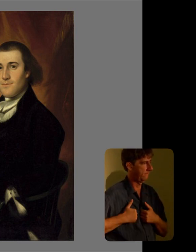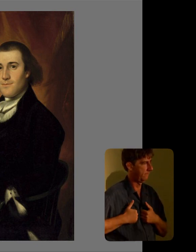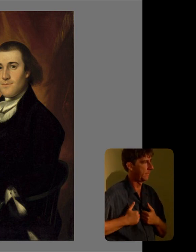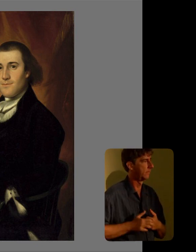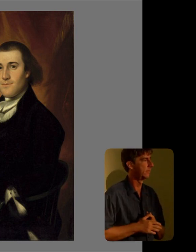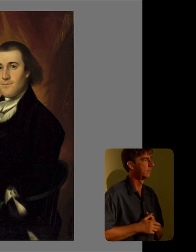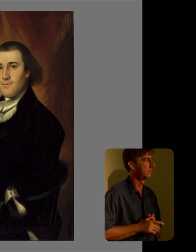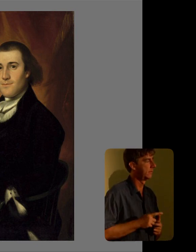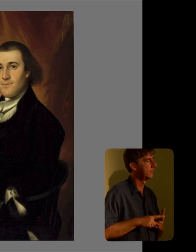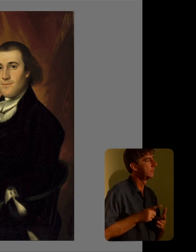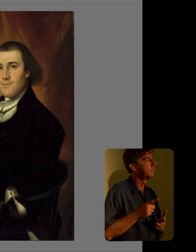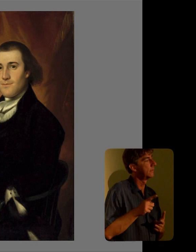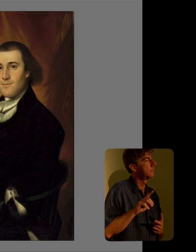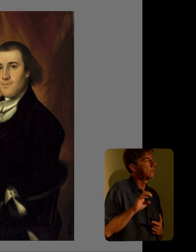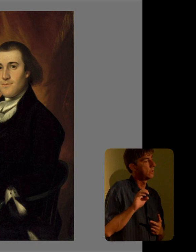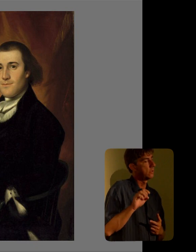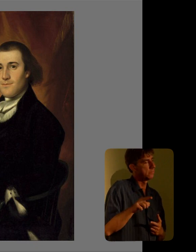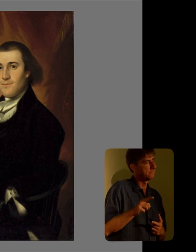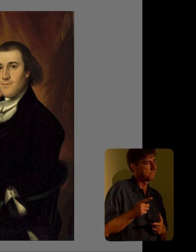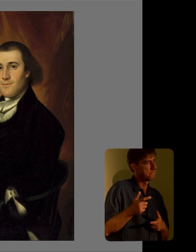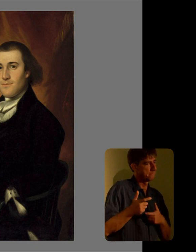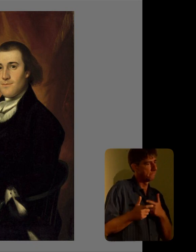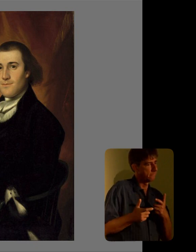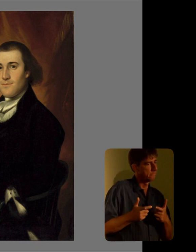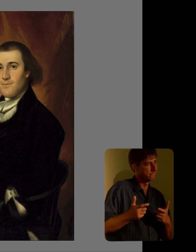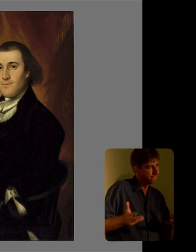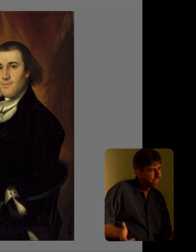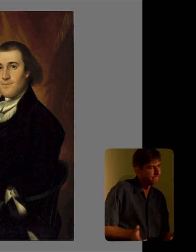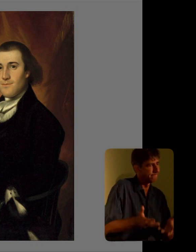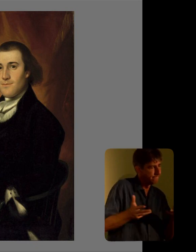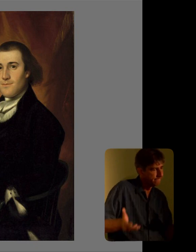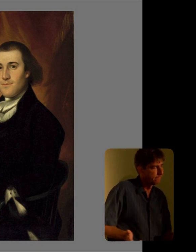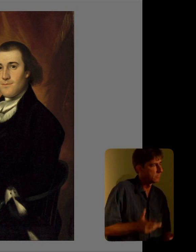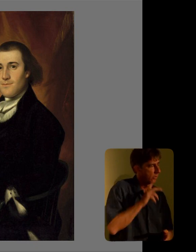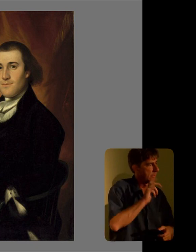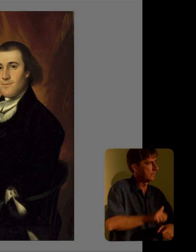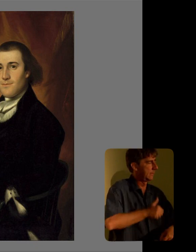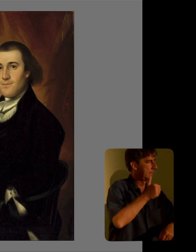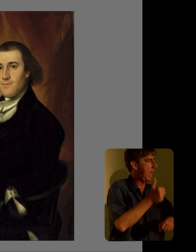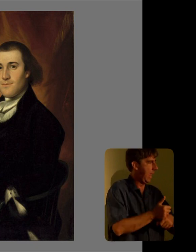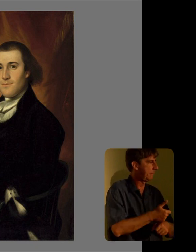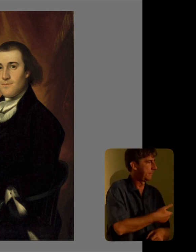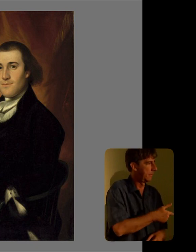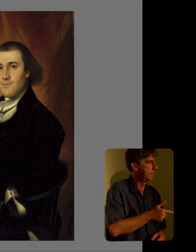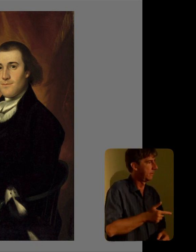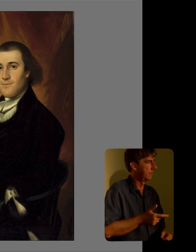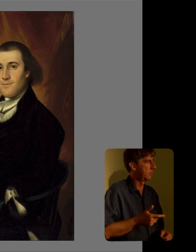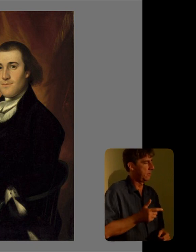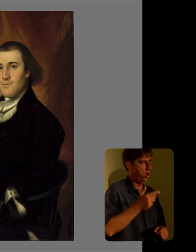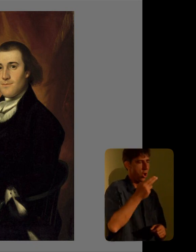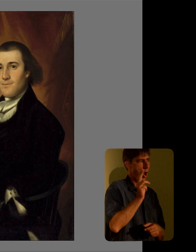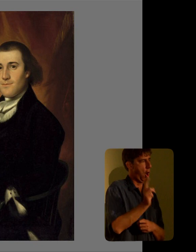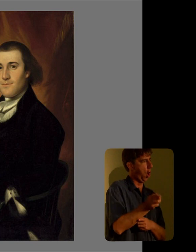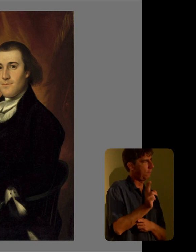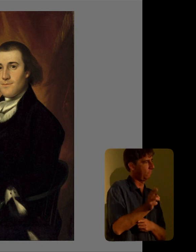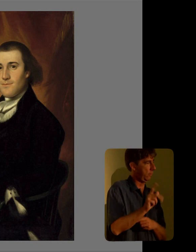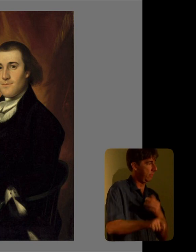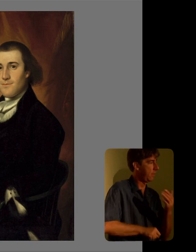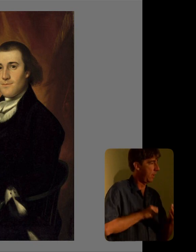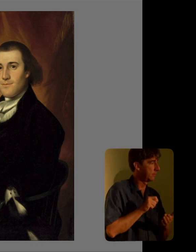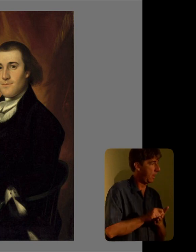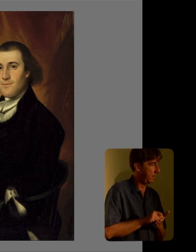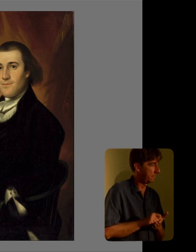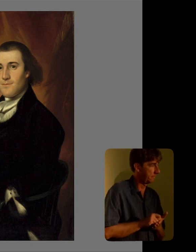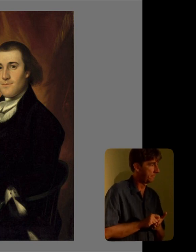patron, and he was helping to establish Earle in Hartford at the time. But his presence